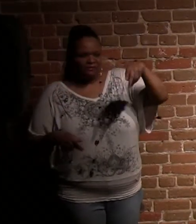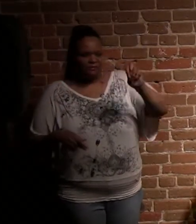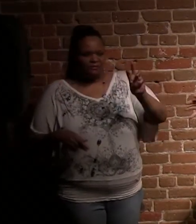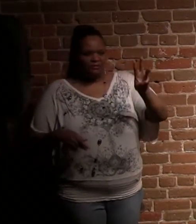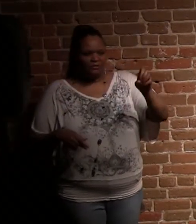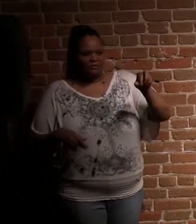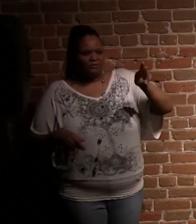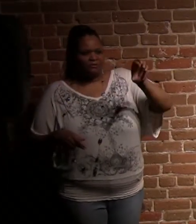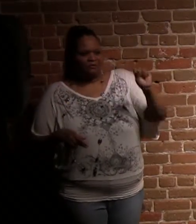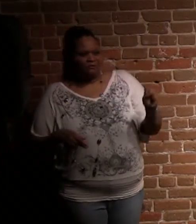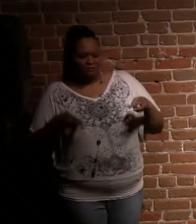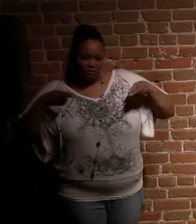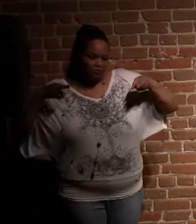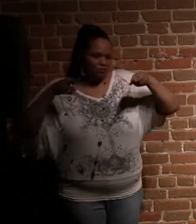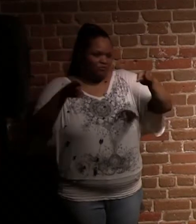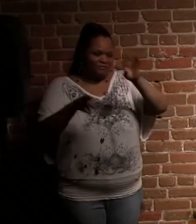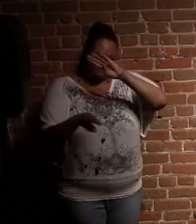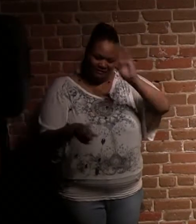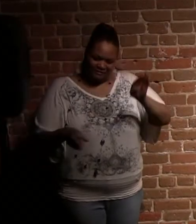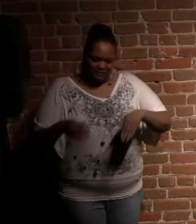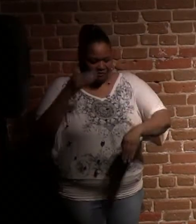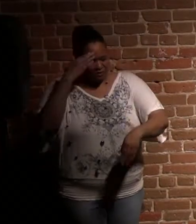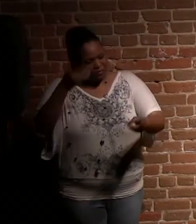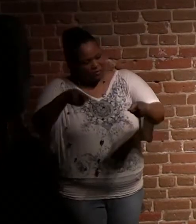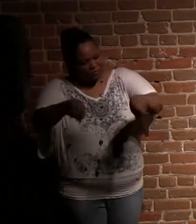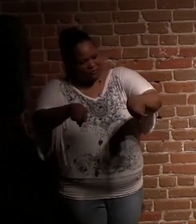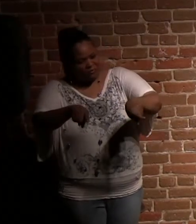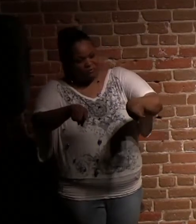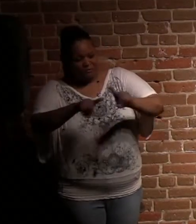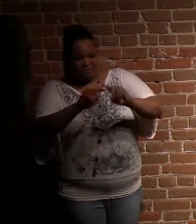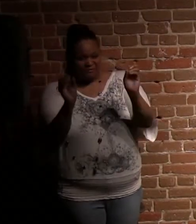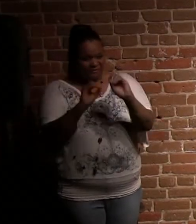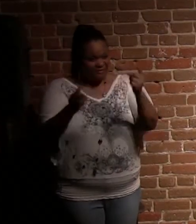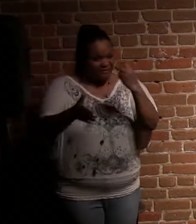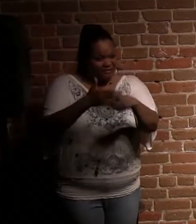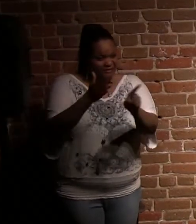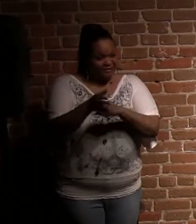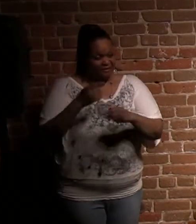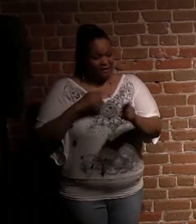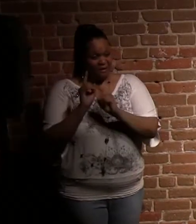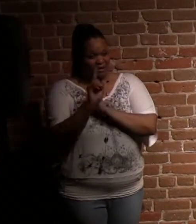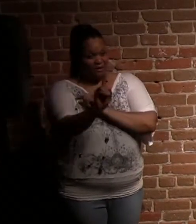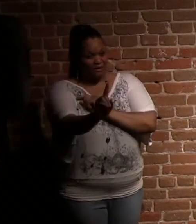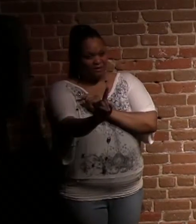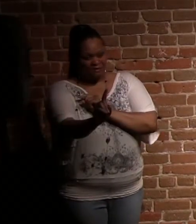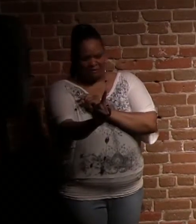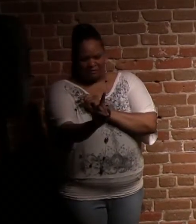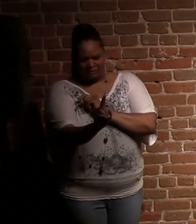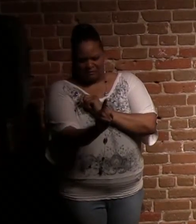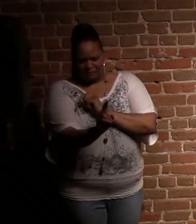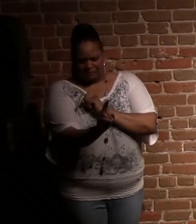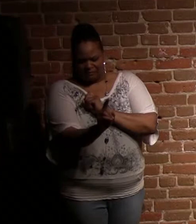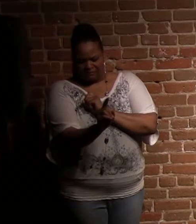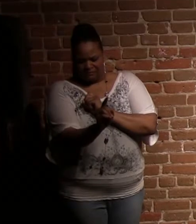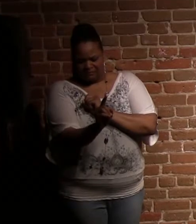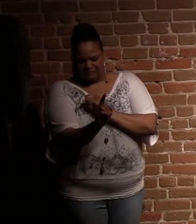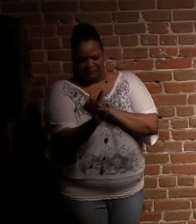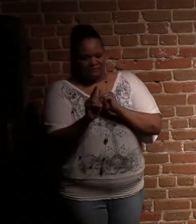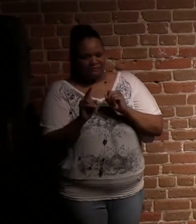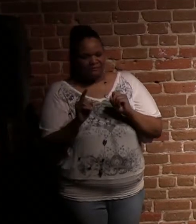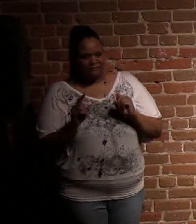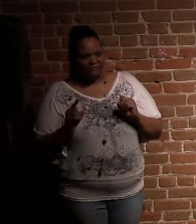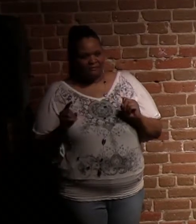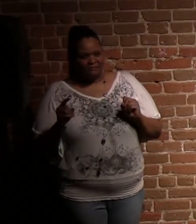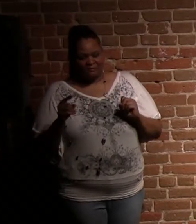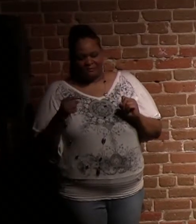know what might be happening. So I get no cancellation, so I go. Just see, who knows. So I